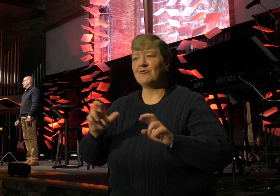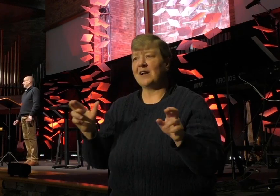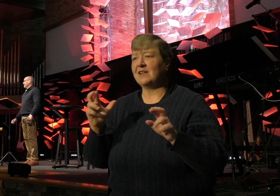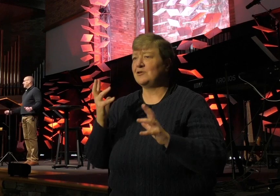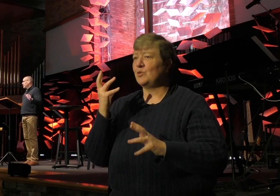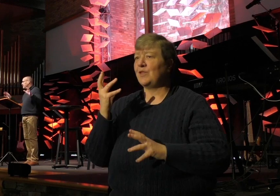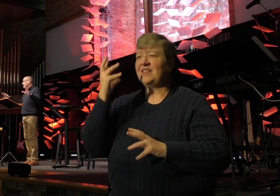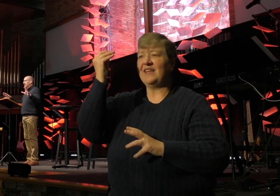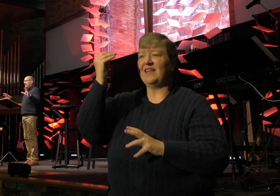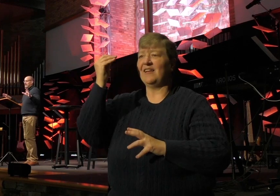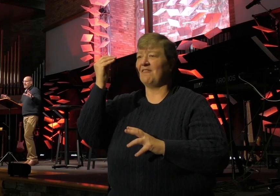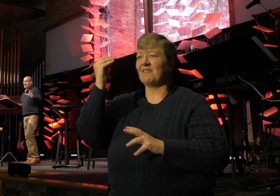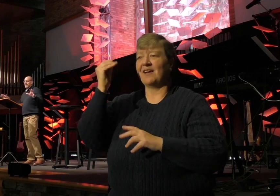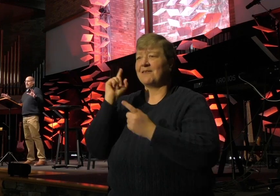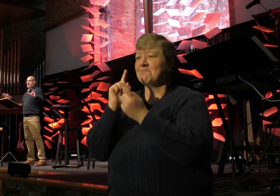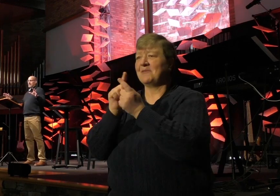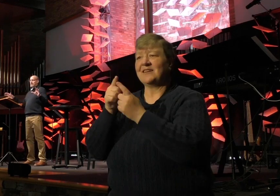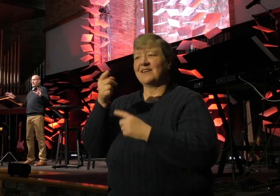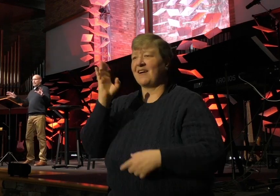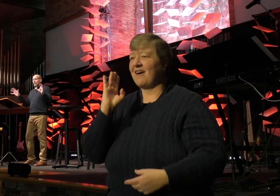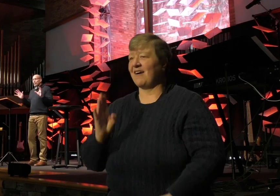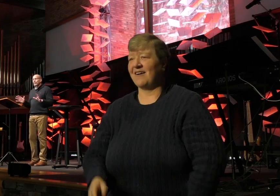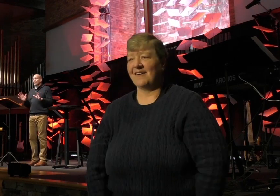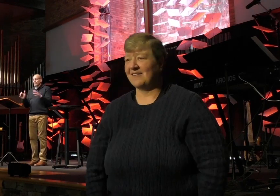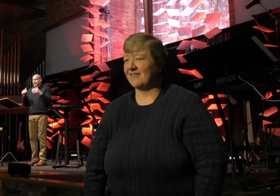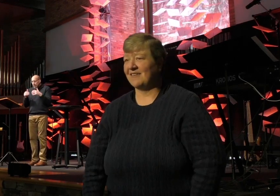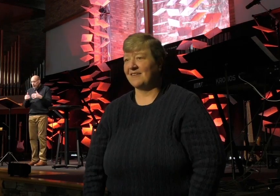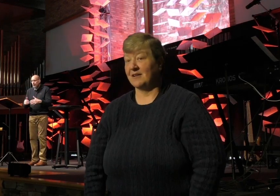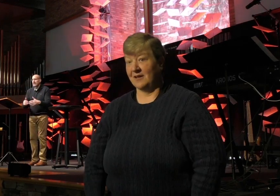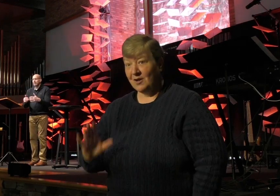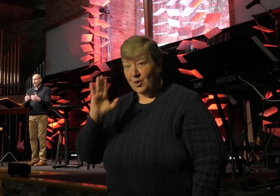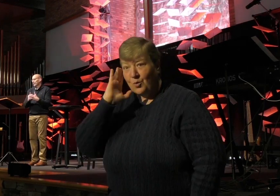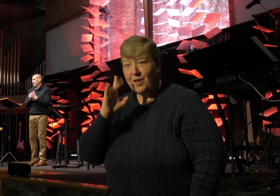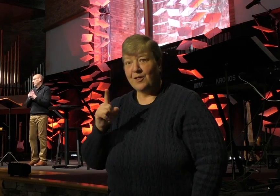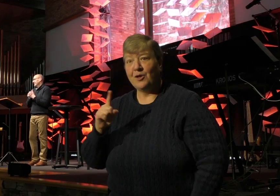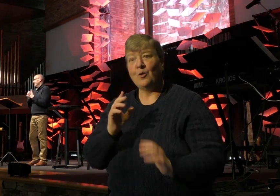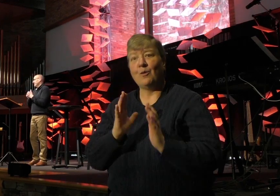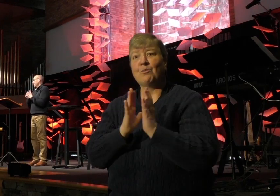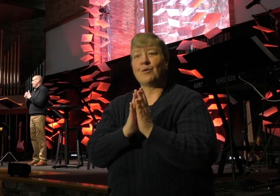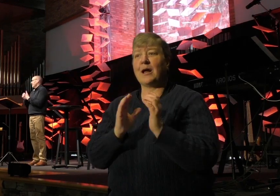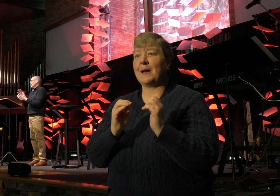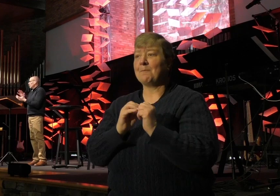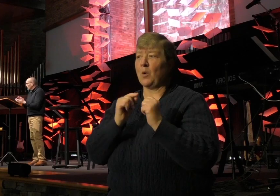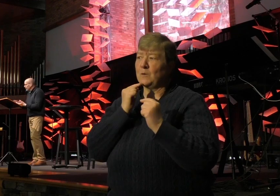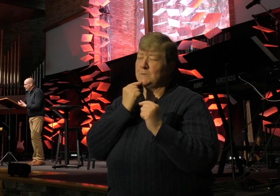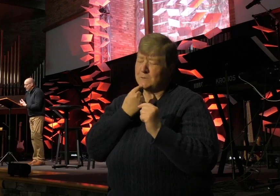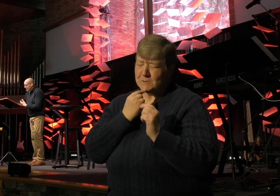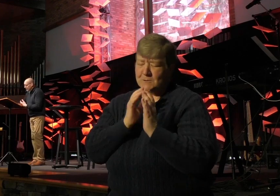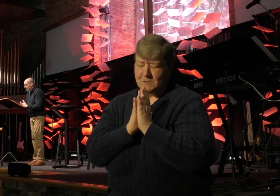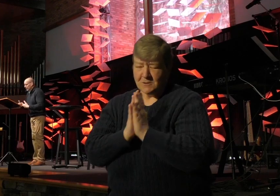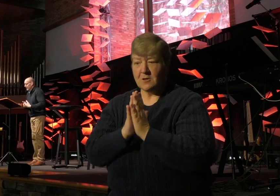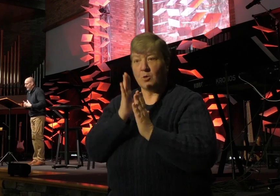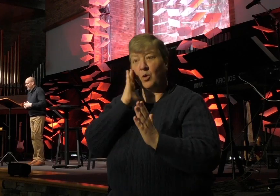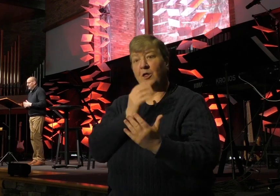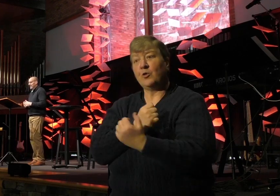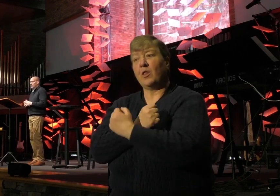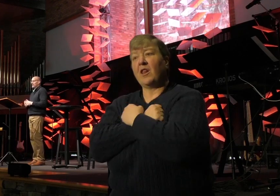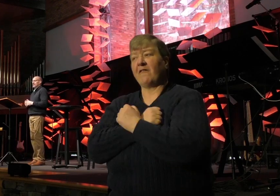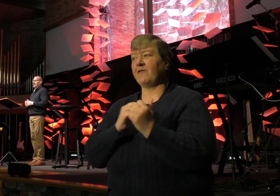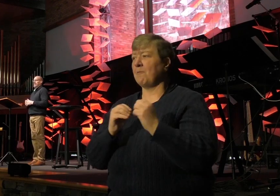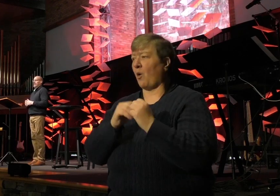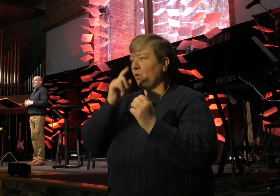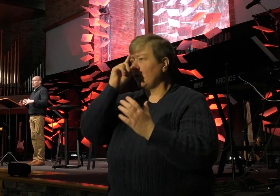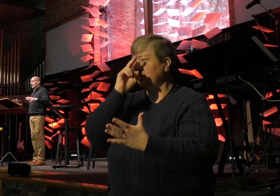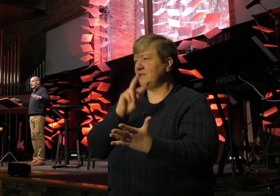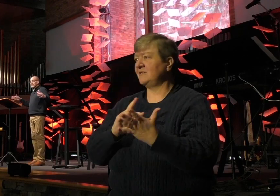planet to meet God. So will you pray more fervently? Will you love more